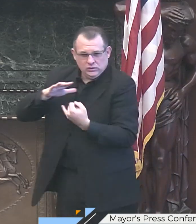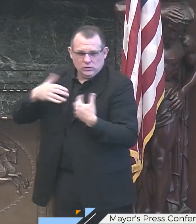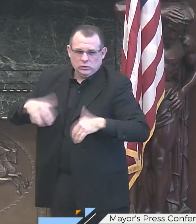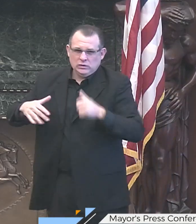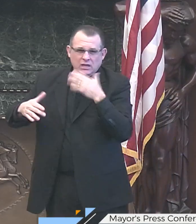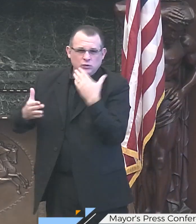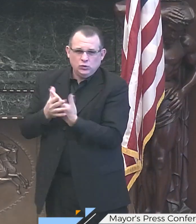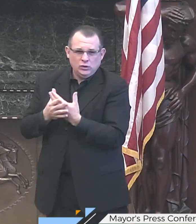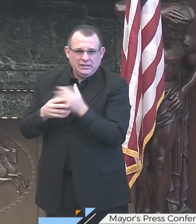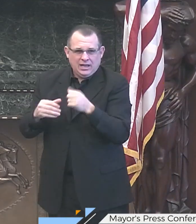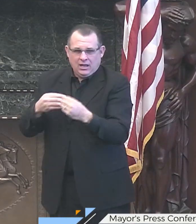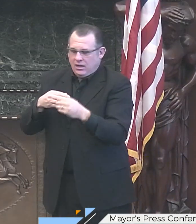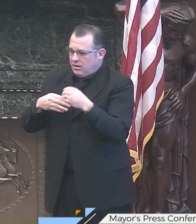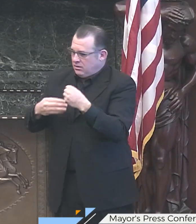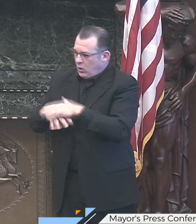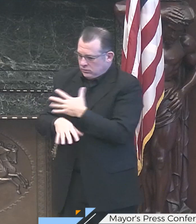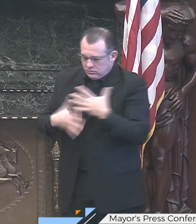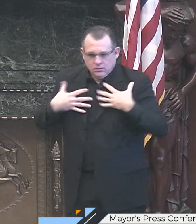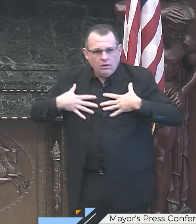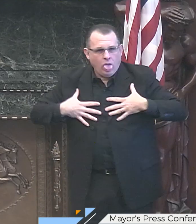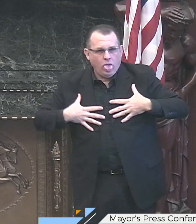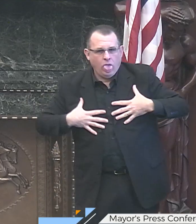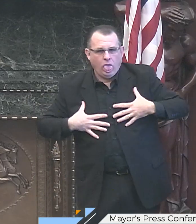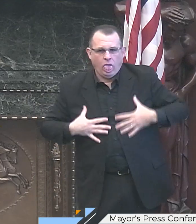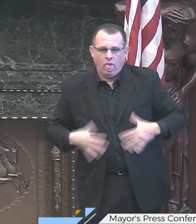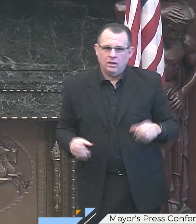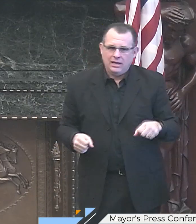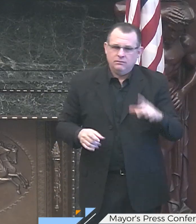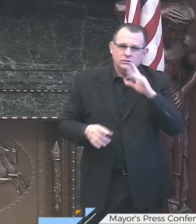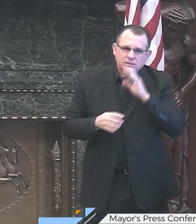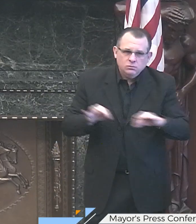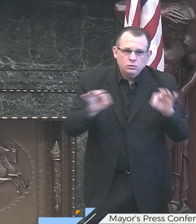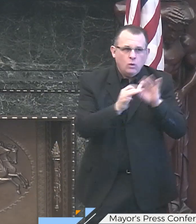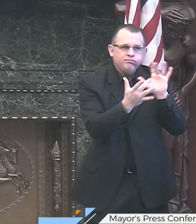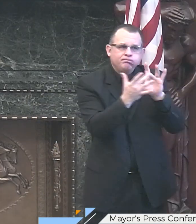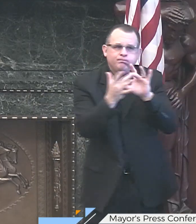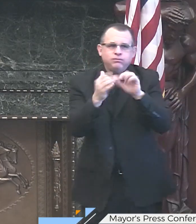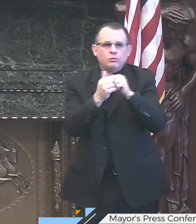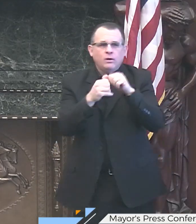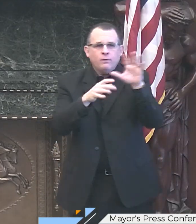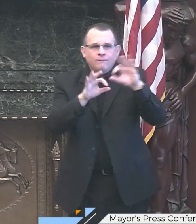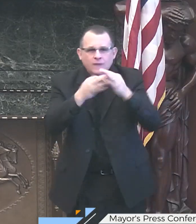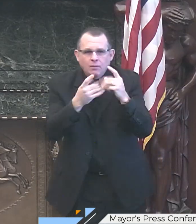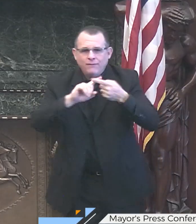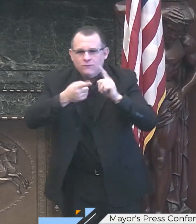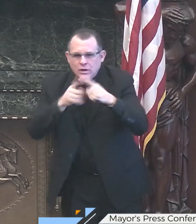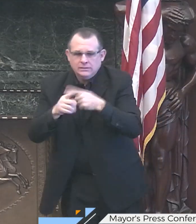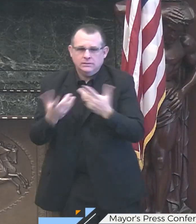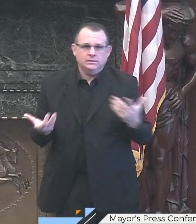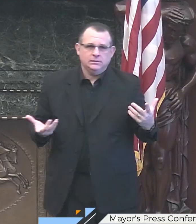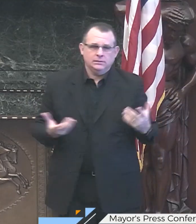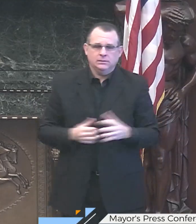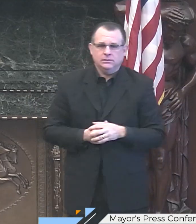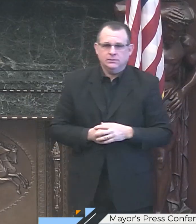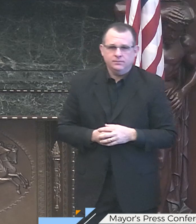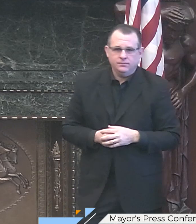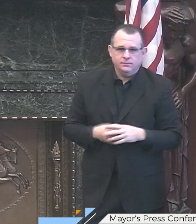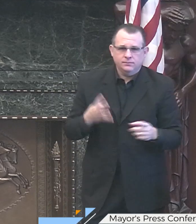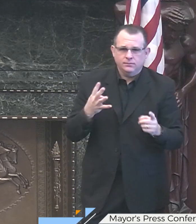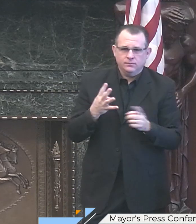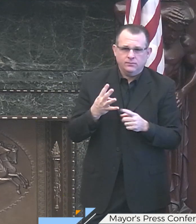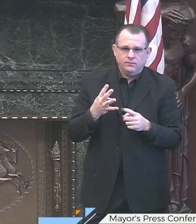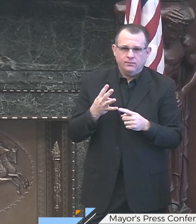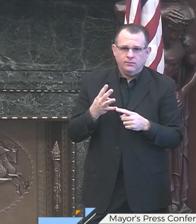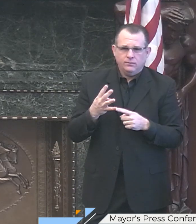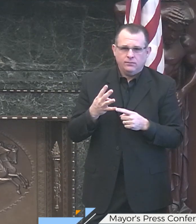and so connecting with people will help maintain your health and their health. And the fourth would be to ask someone you know if they need